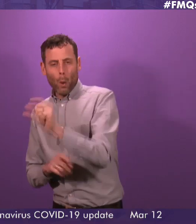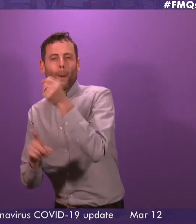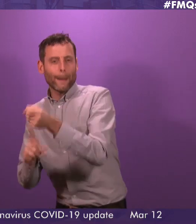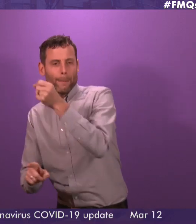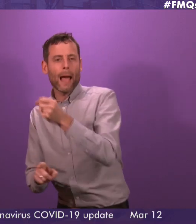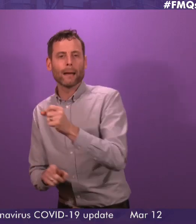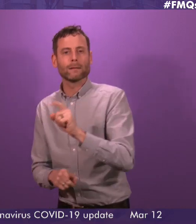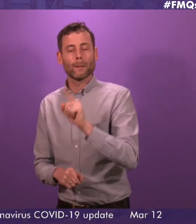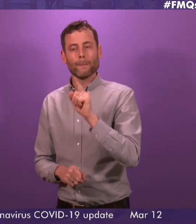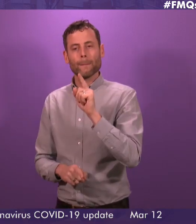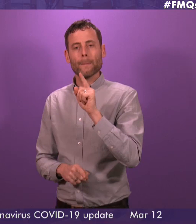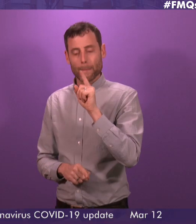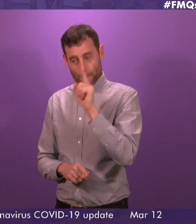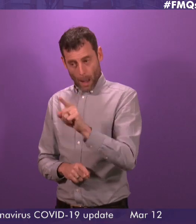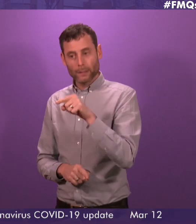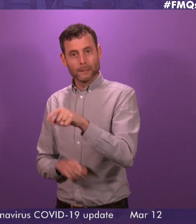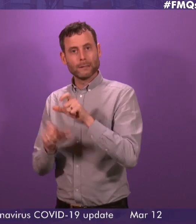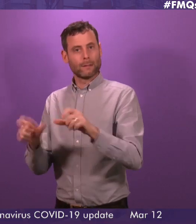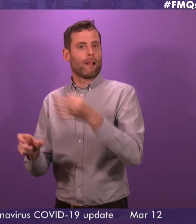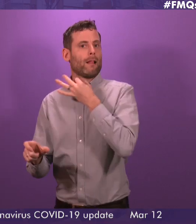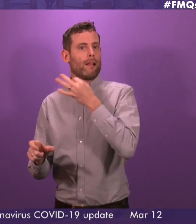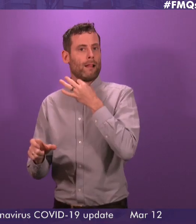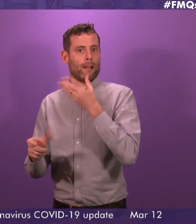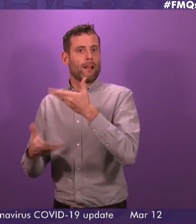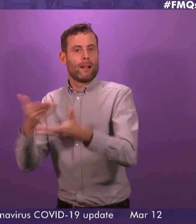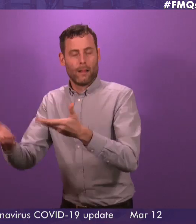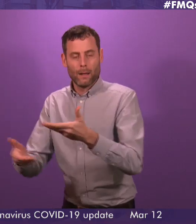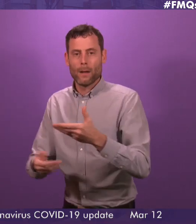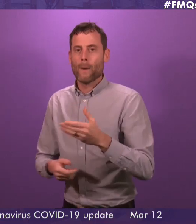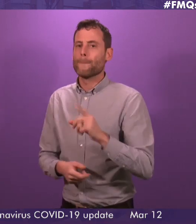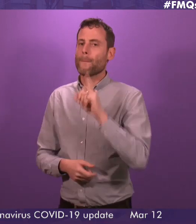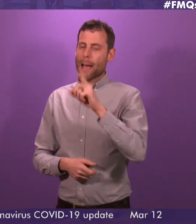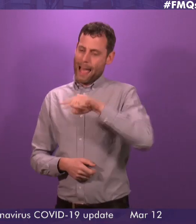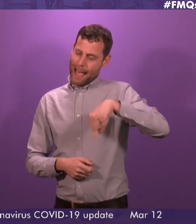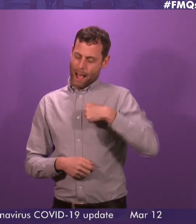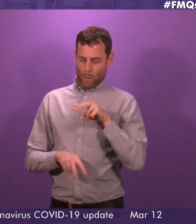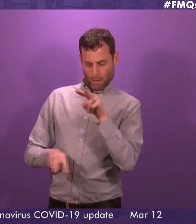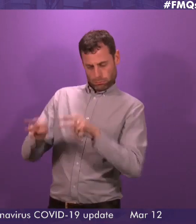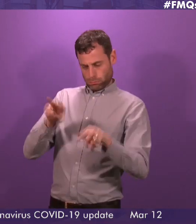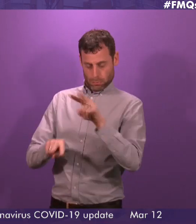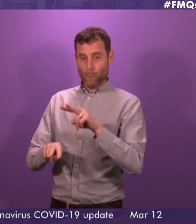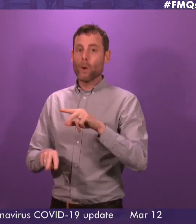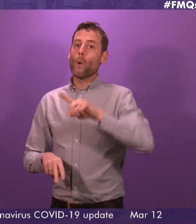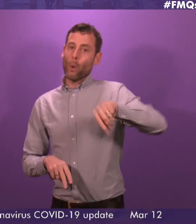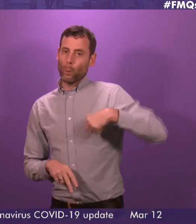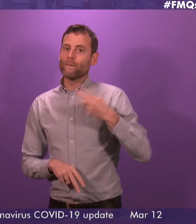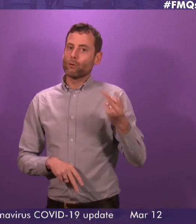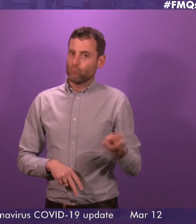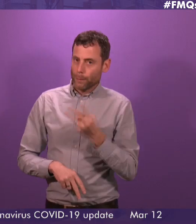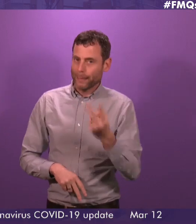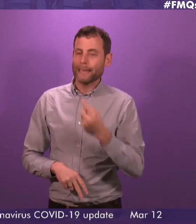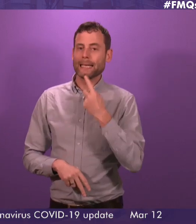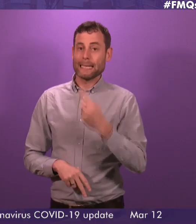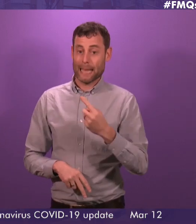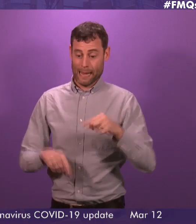in itself a significant impact. However, our judgment, and we have said before in this chamber that we will be guided by the